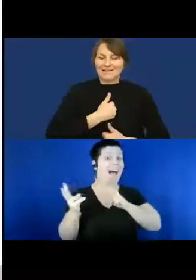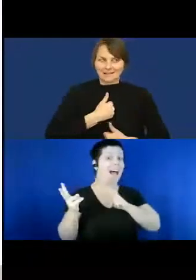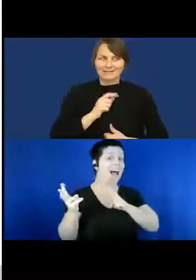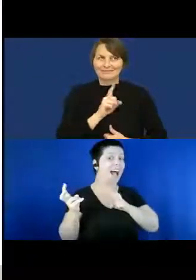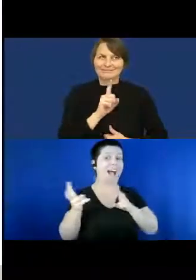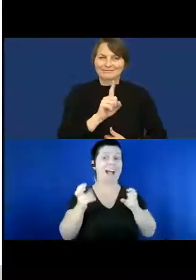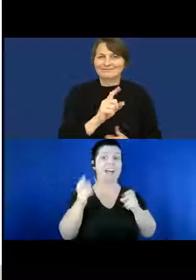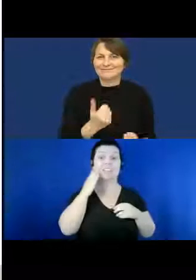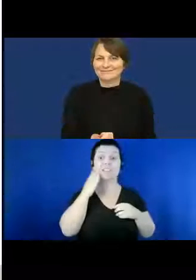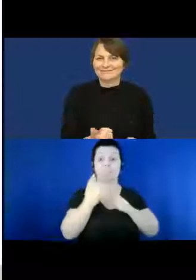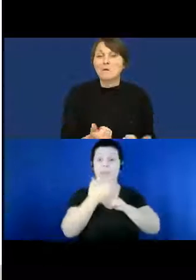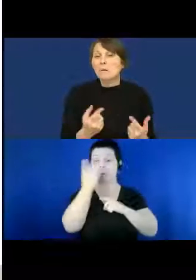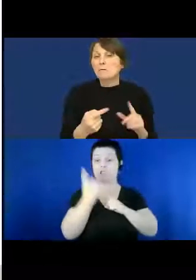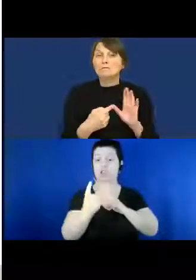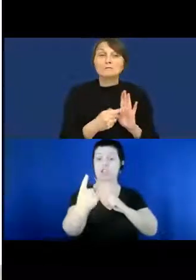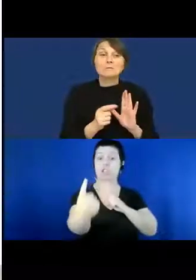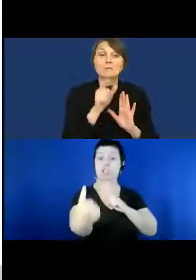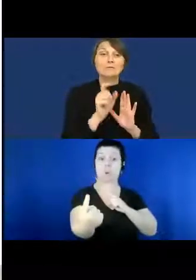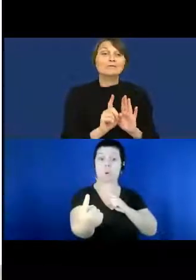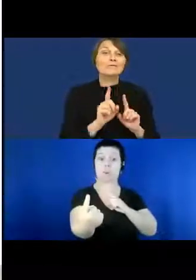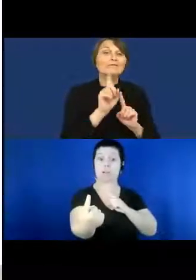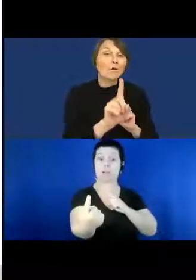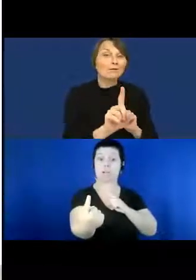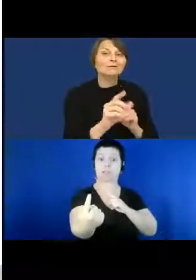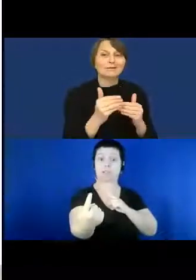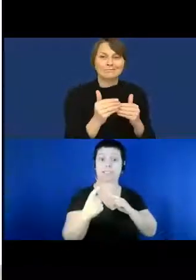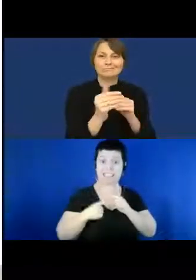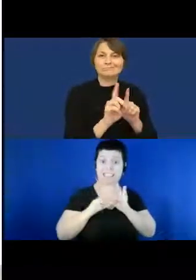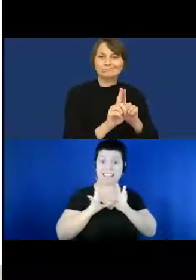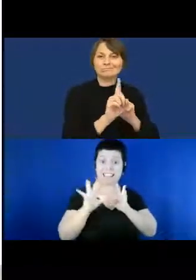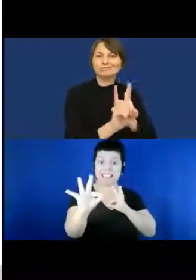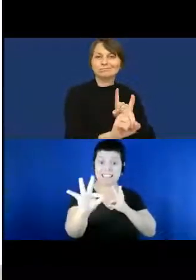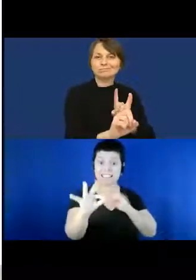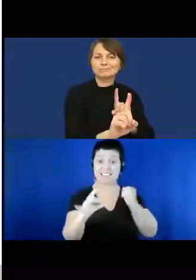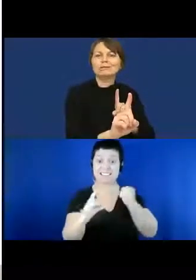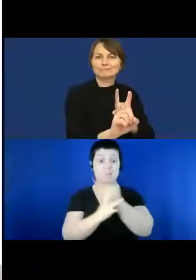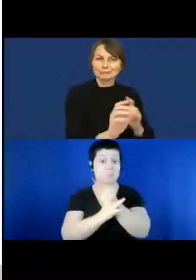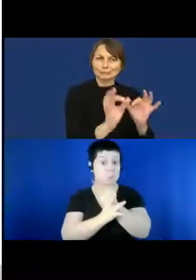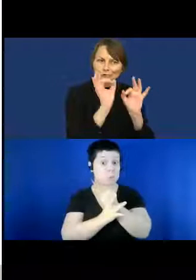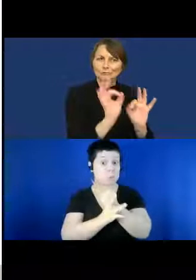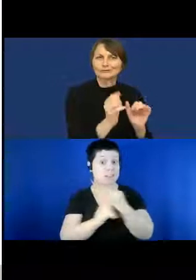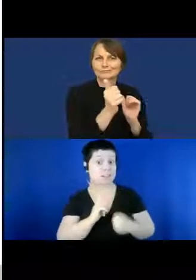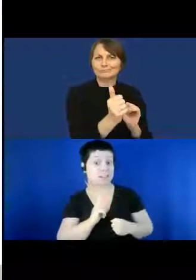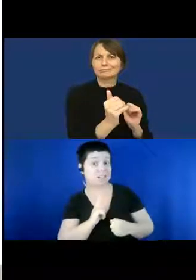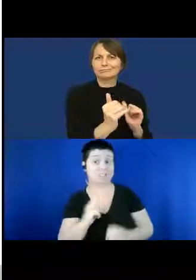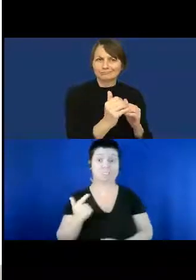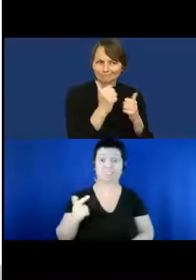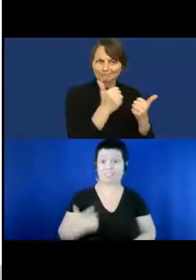the person in front of them is keeping enough distance that